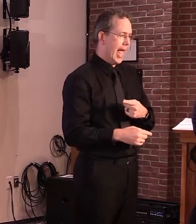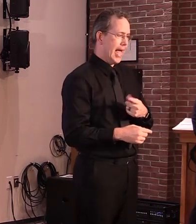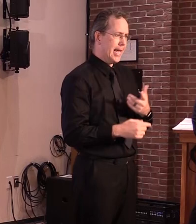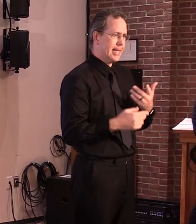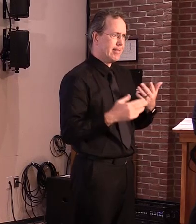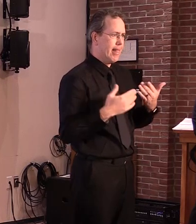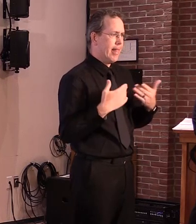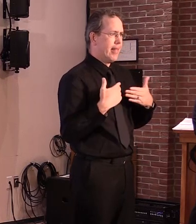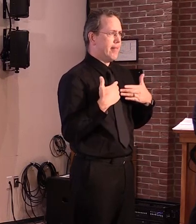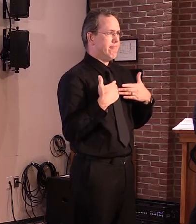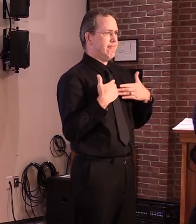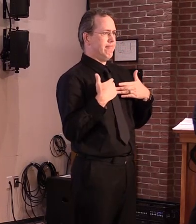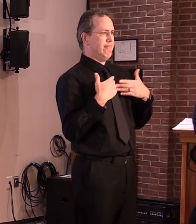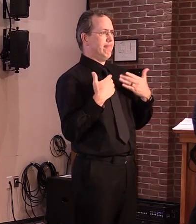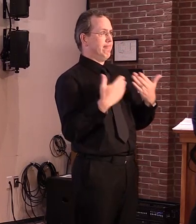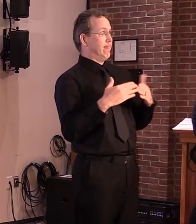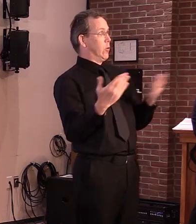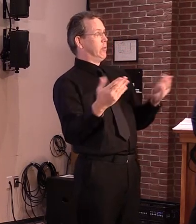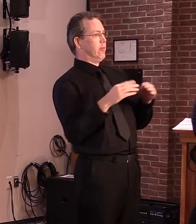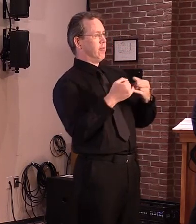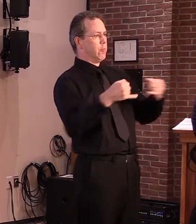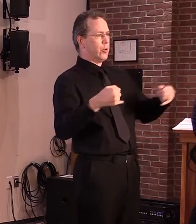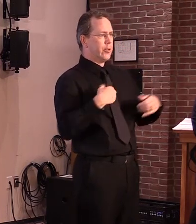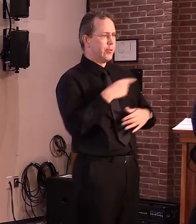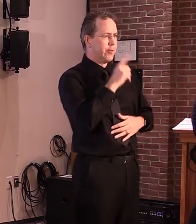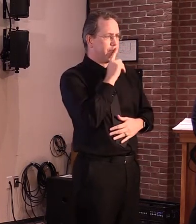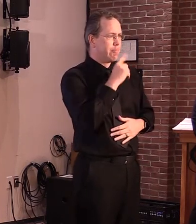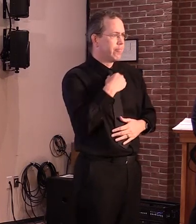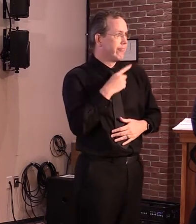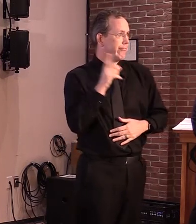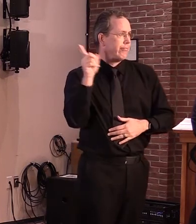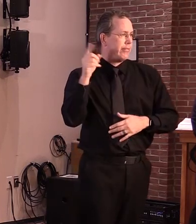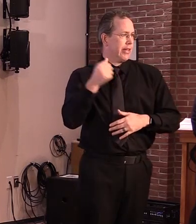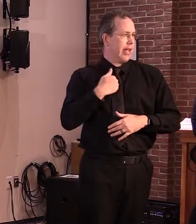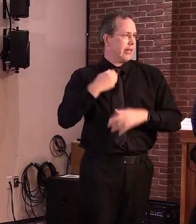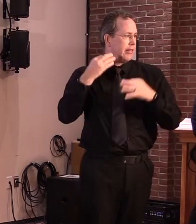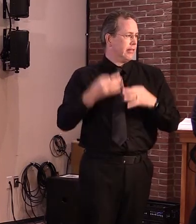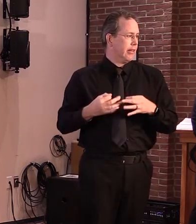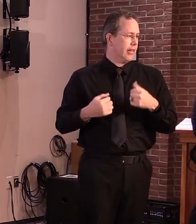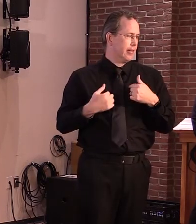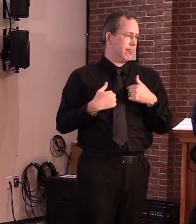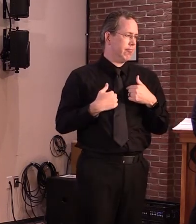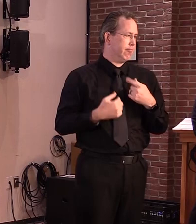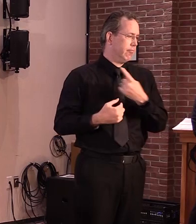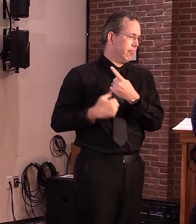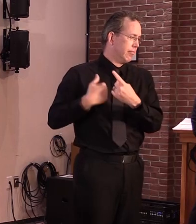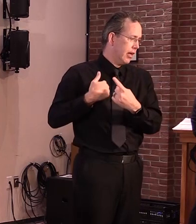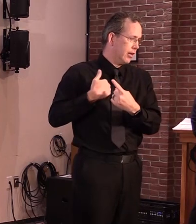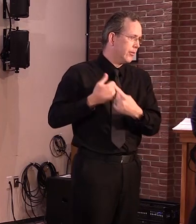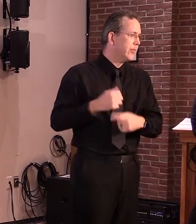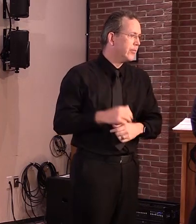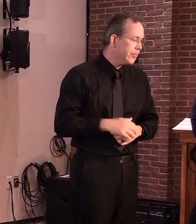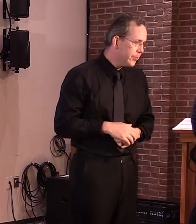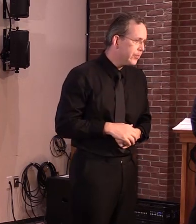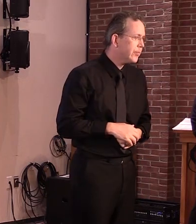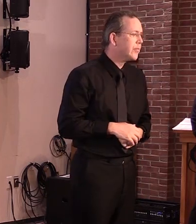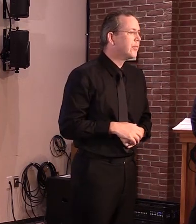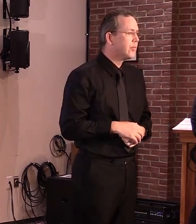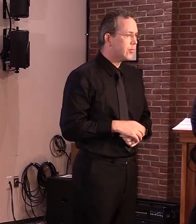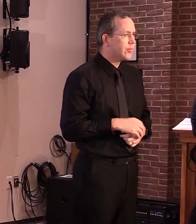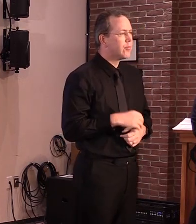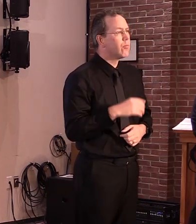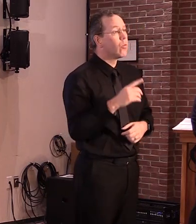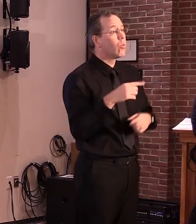on that side, but we'll see. But I would also say that even when we open back up, it'll be under the